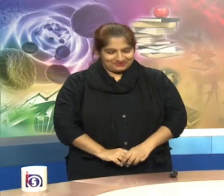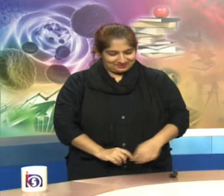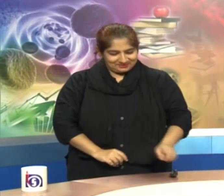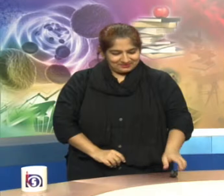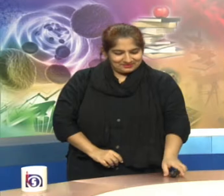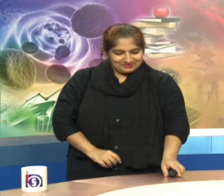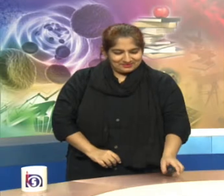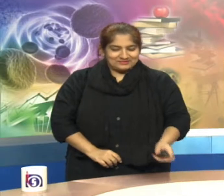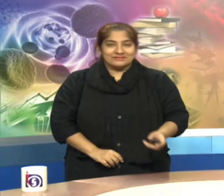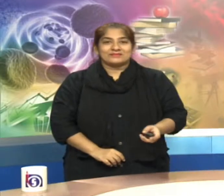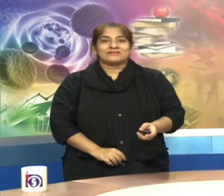known as publicity.